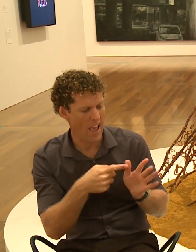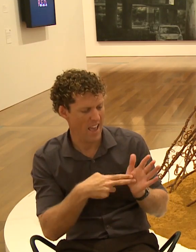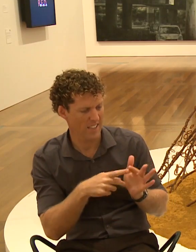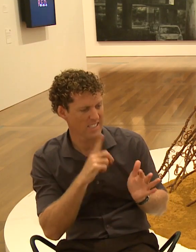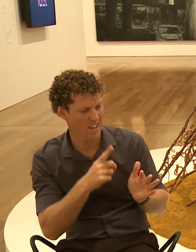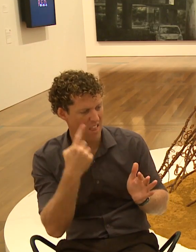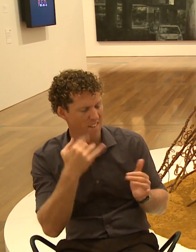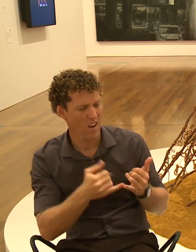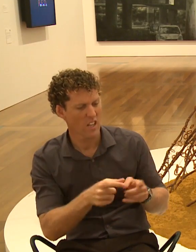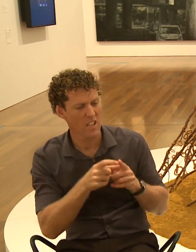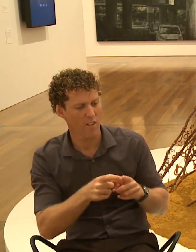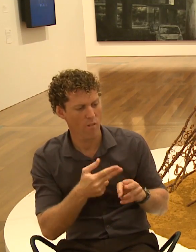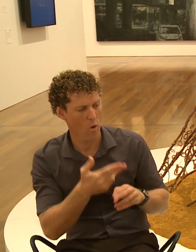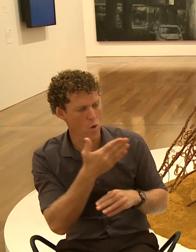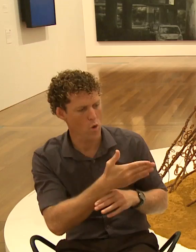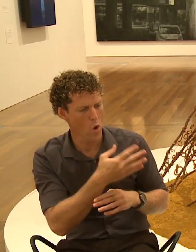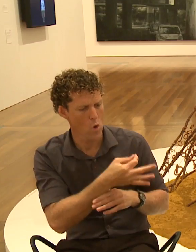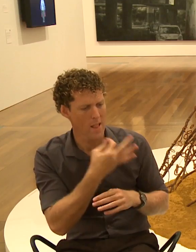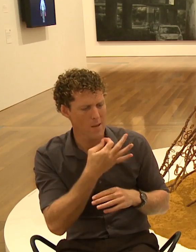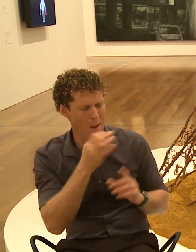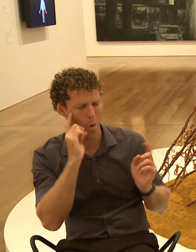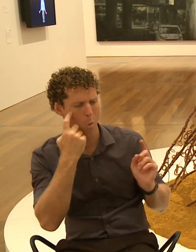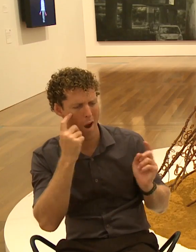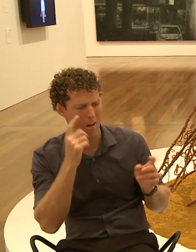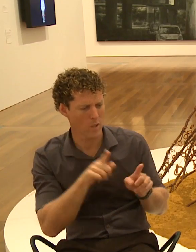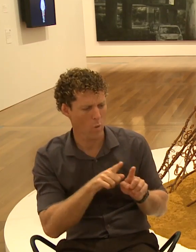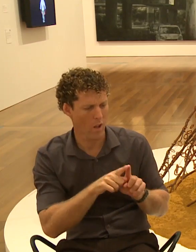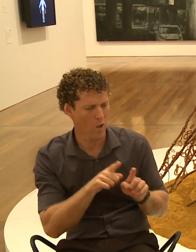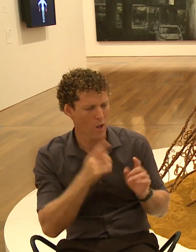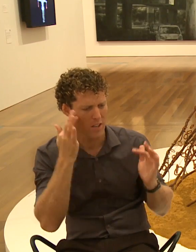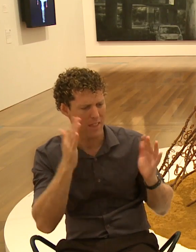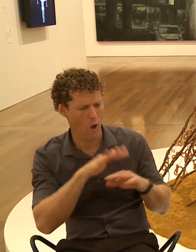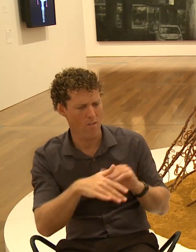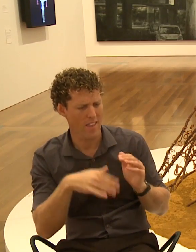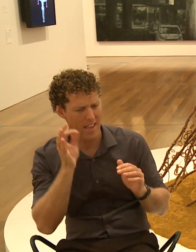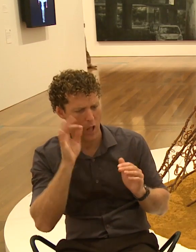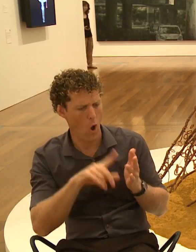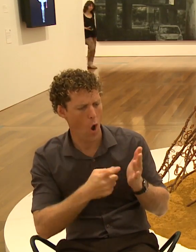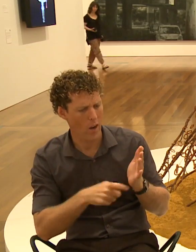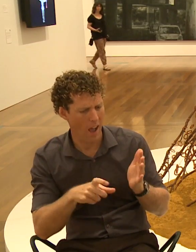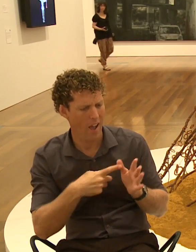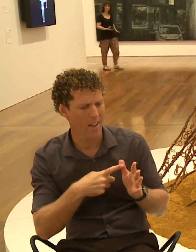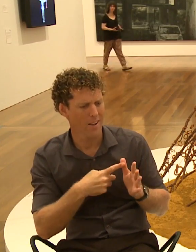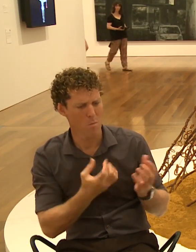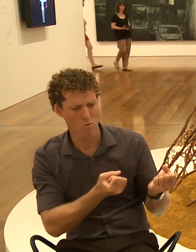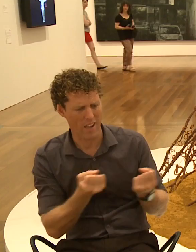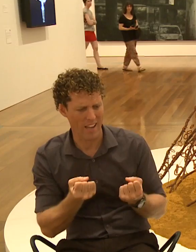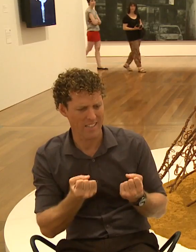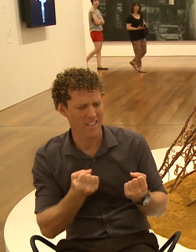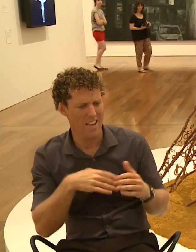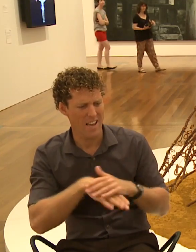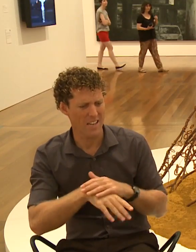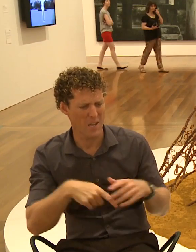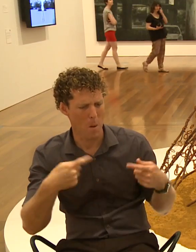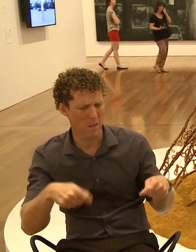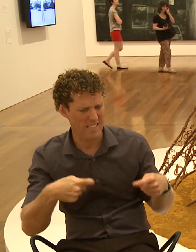for you and caused you a little bit of worry, you know, to think about the yellow ochre travelling in its plastic buckets all the way